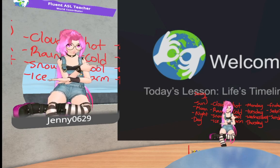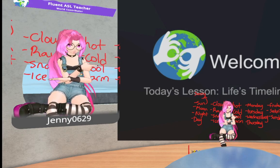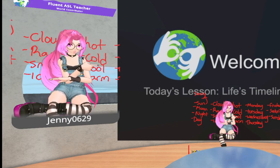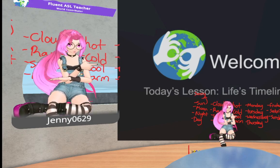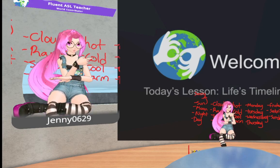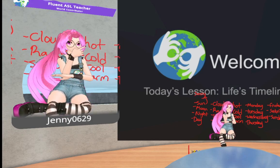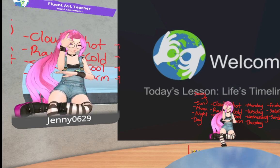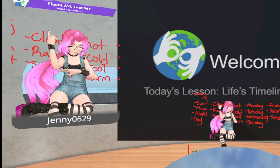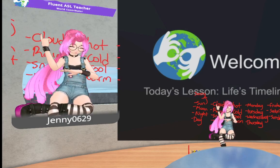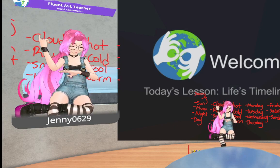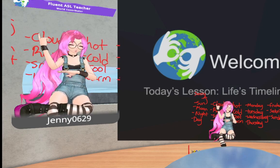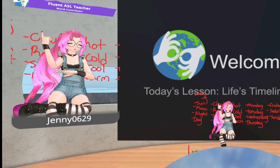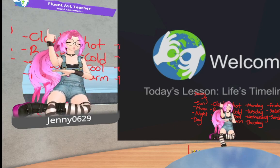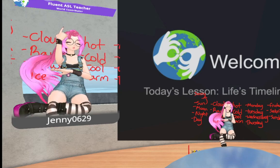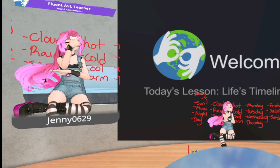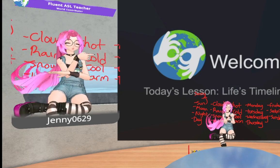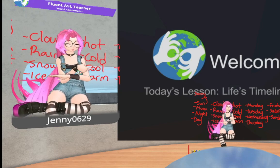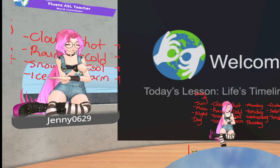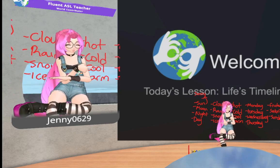Day.